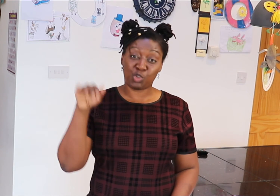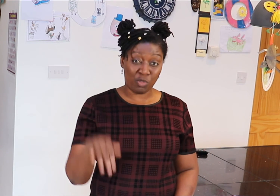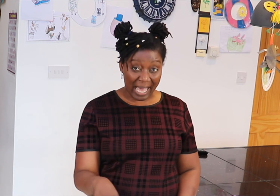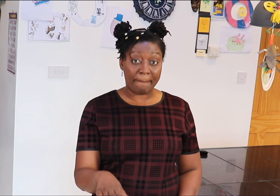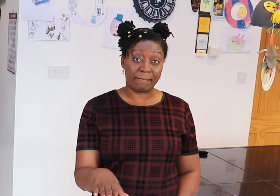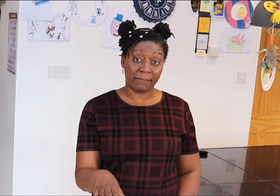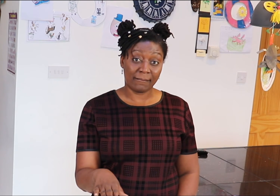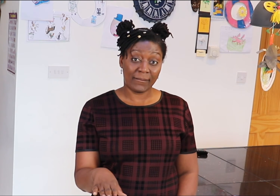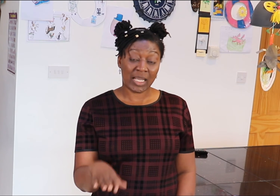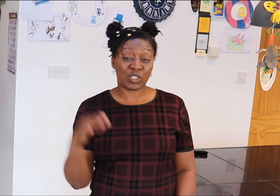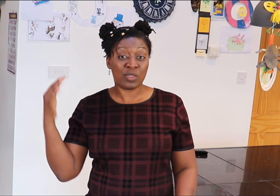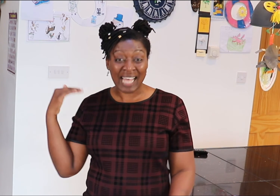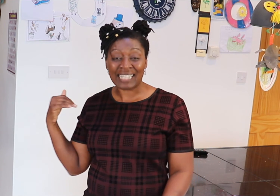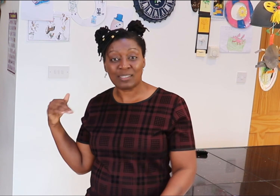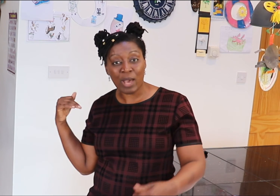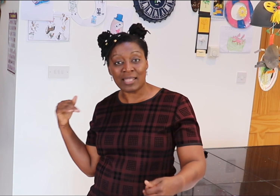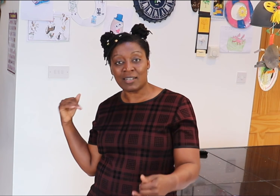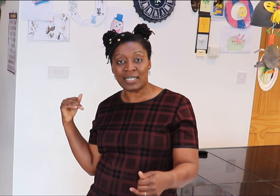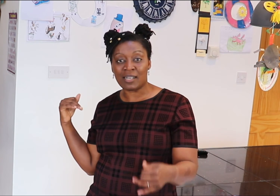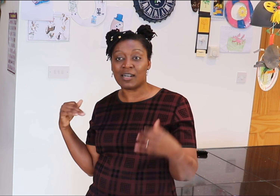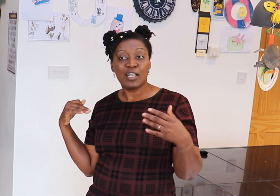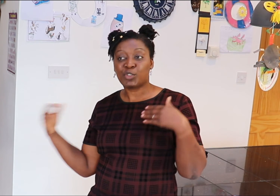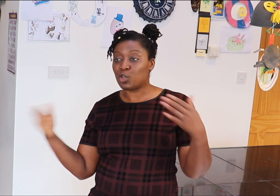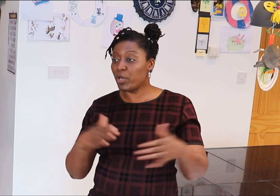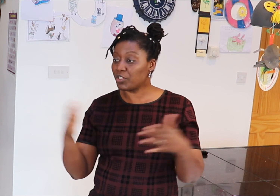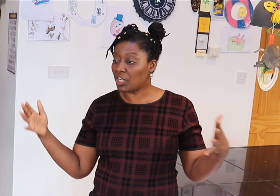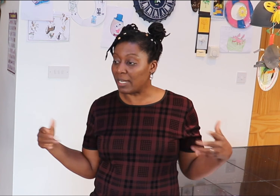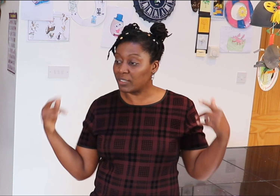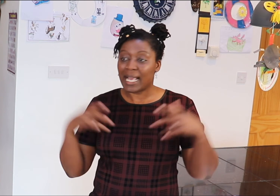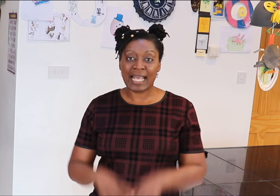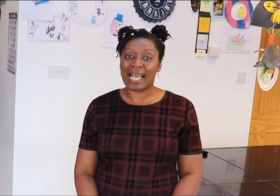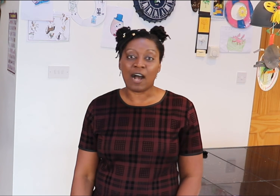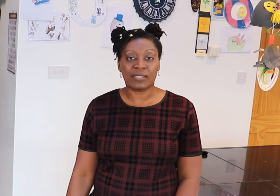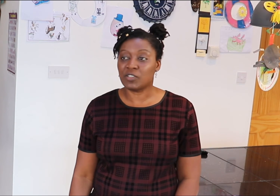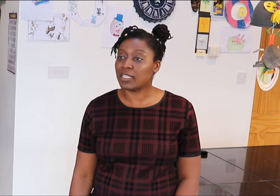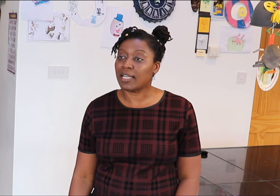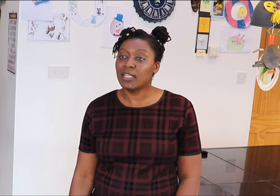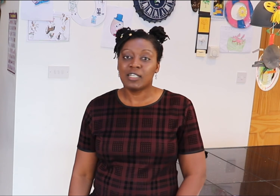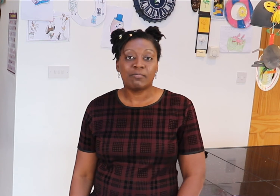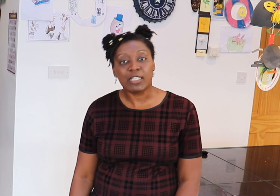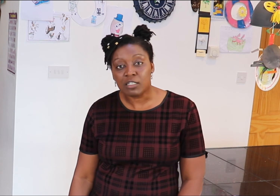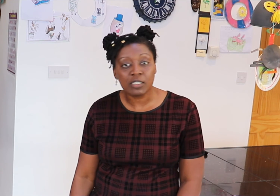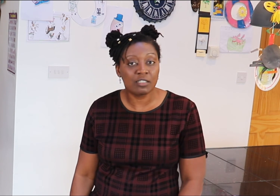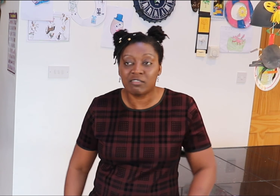to them. So that's where the learning are. So you're with your child in the house and you say, my God,